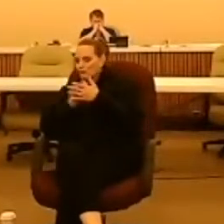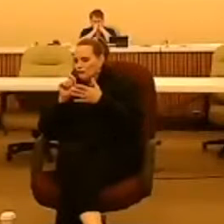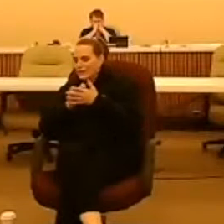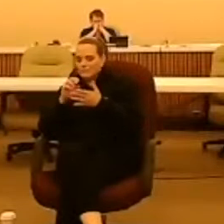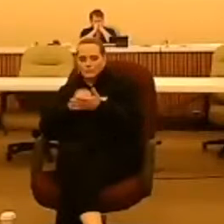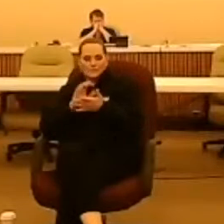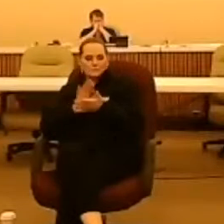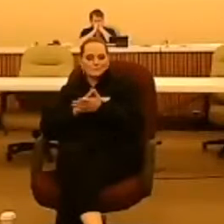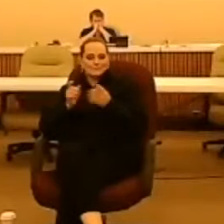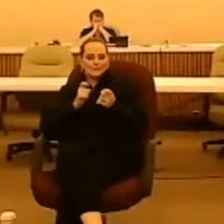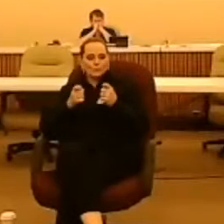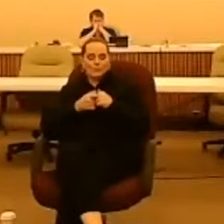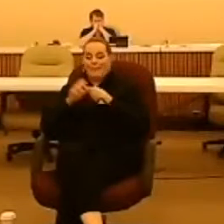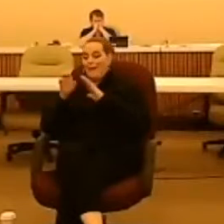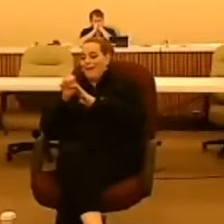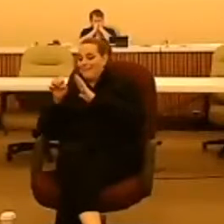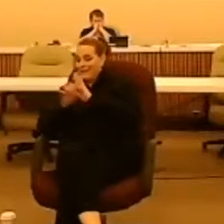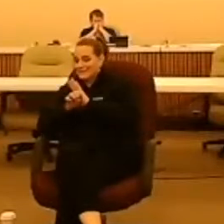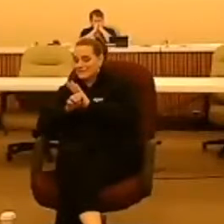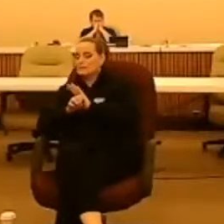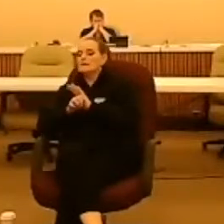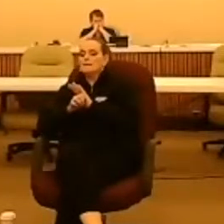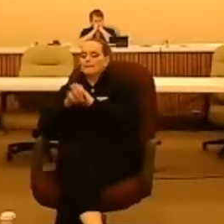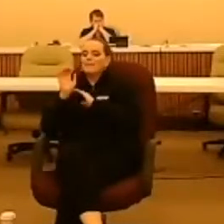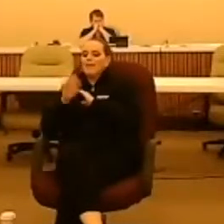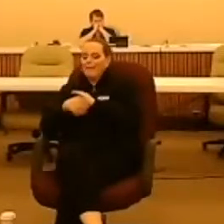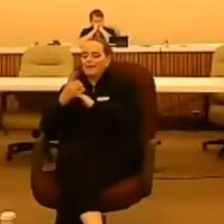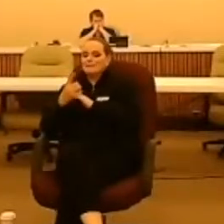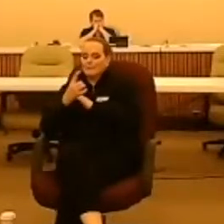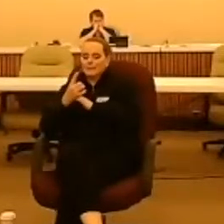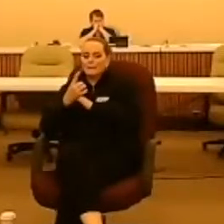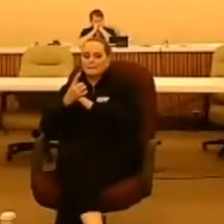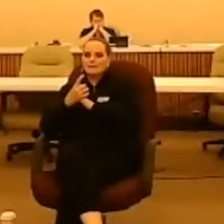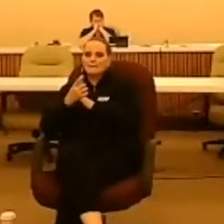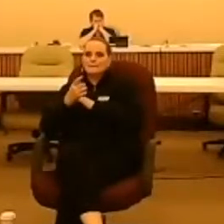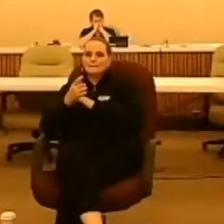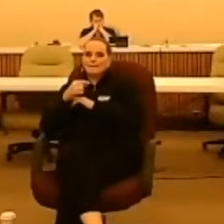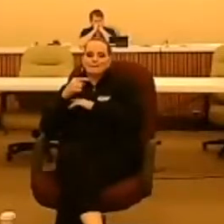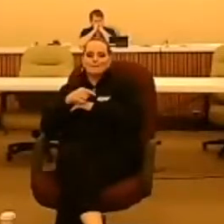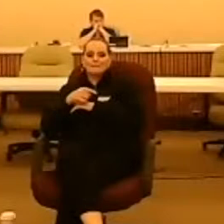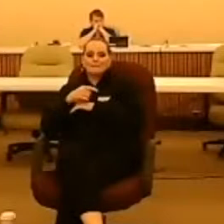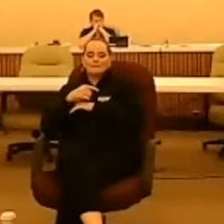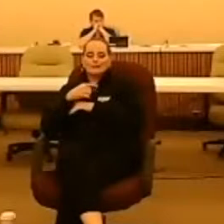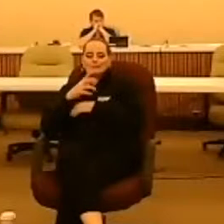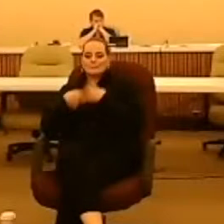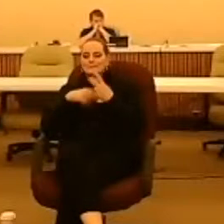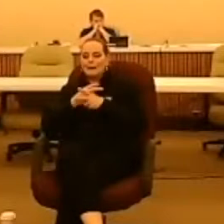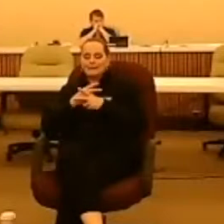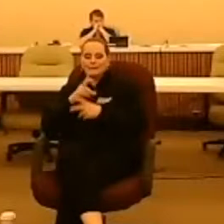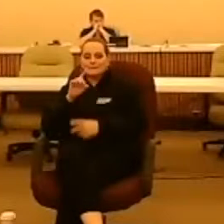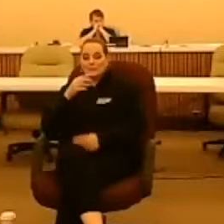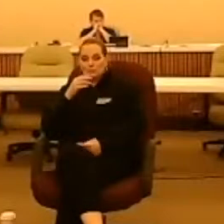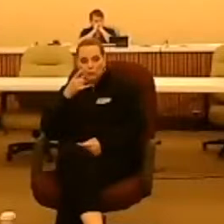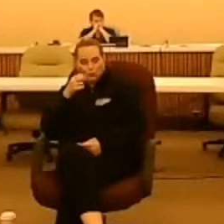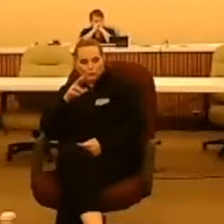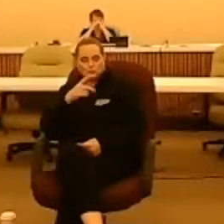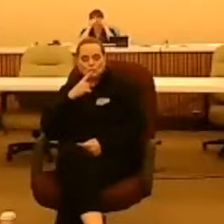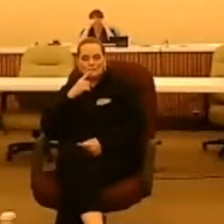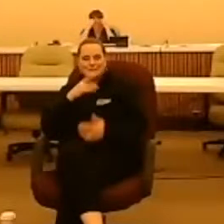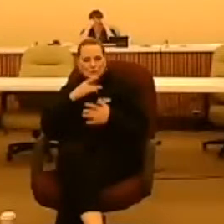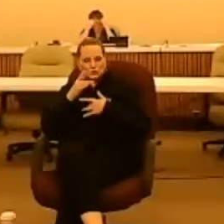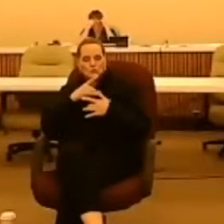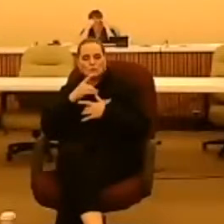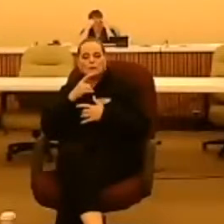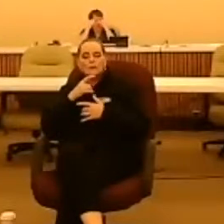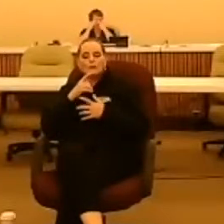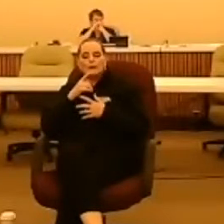dealing with an ethics investigation, that's something this kind of disclosure concern is something we should consider when we